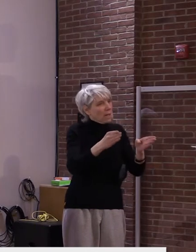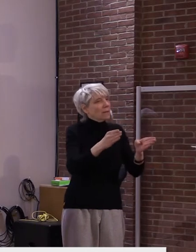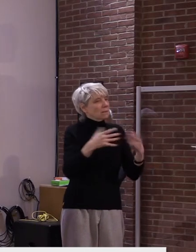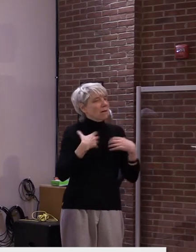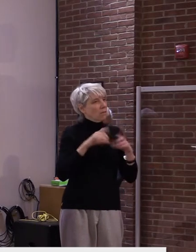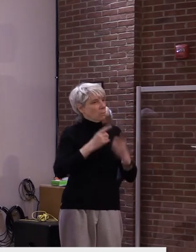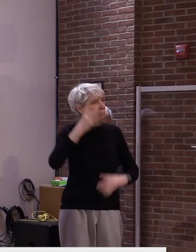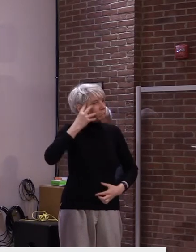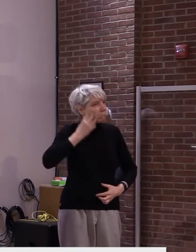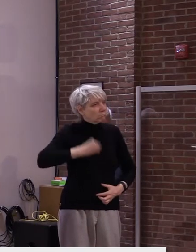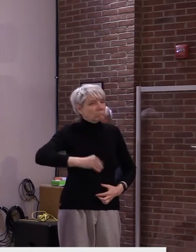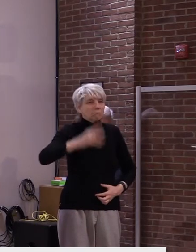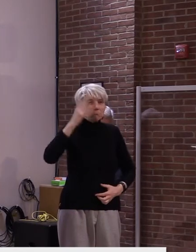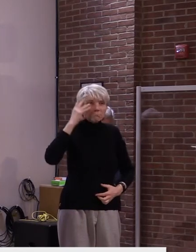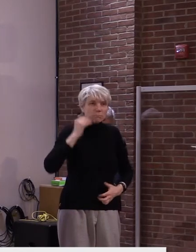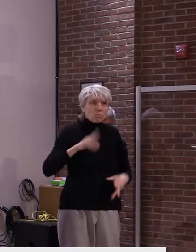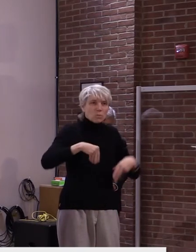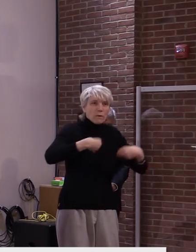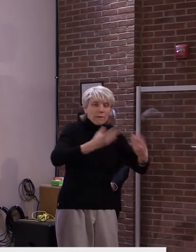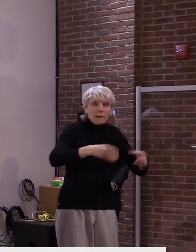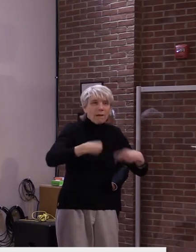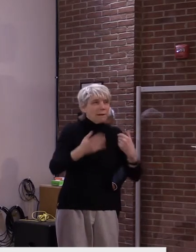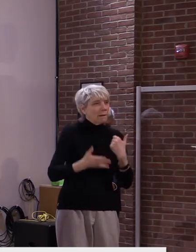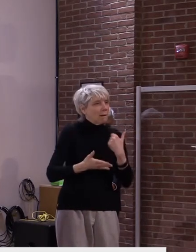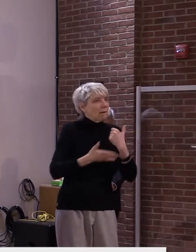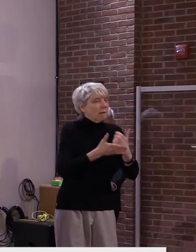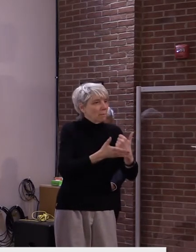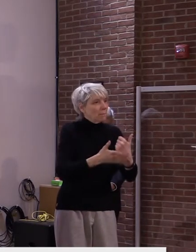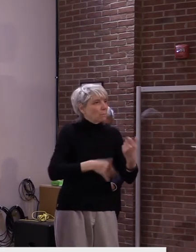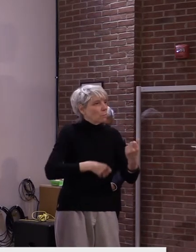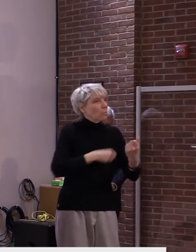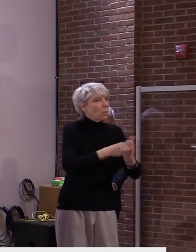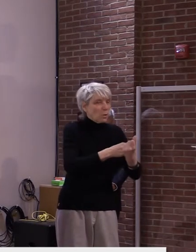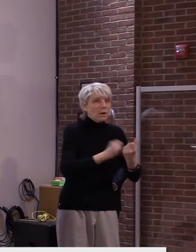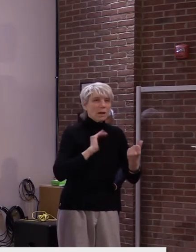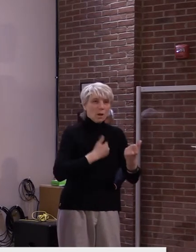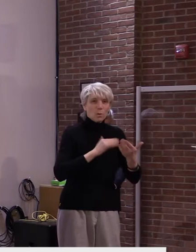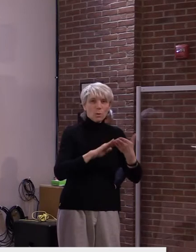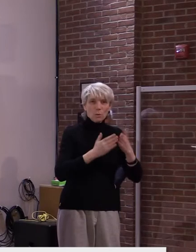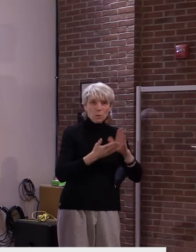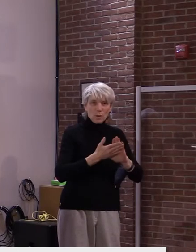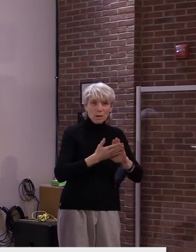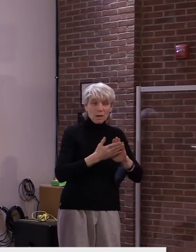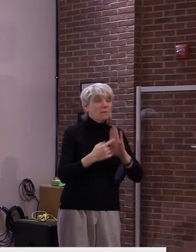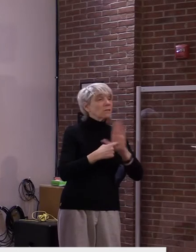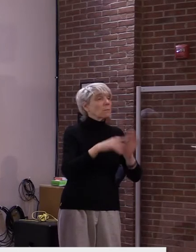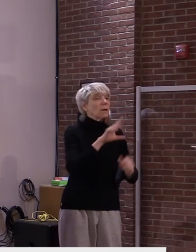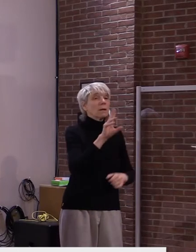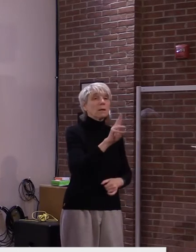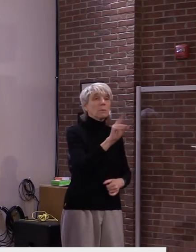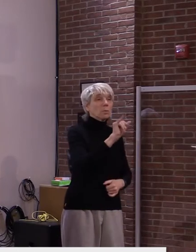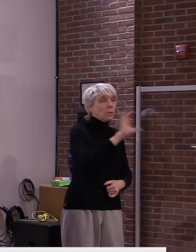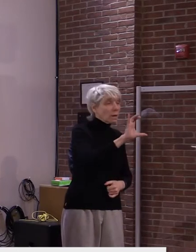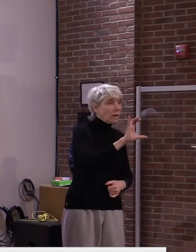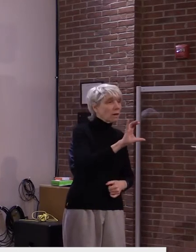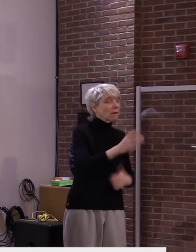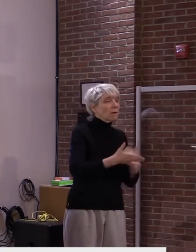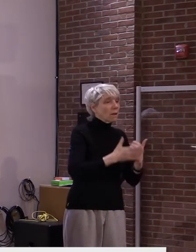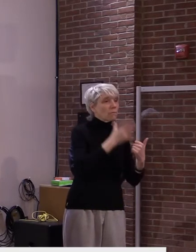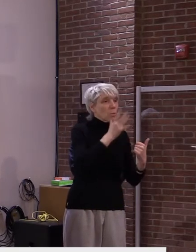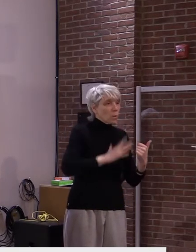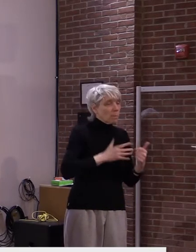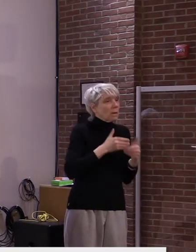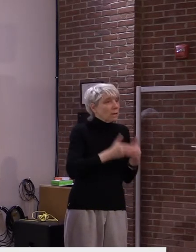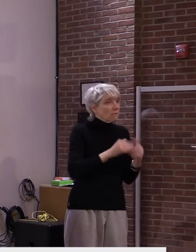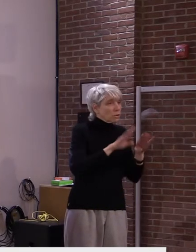communities. Whether it's WIC, the Women, Infants, and Children Program, or school health, or immunizations,